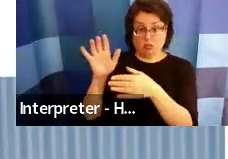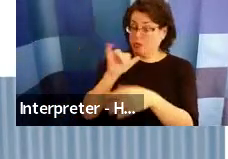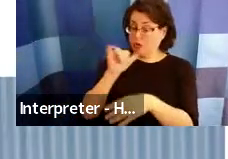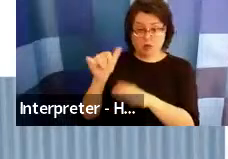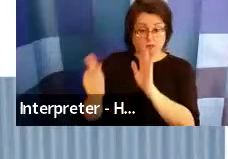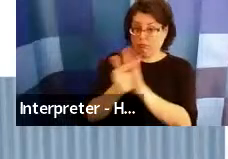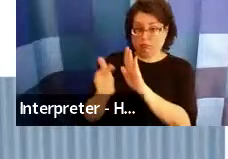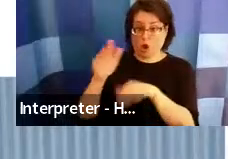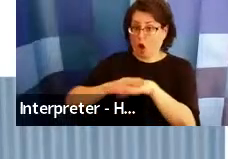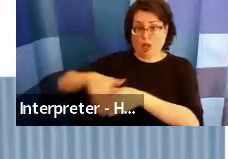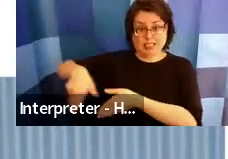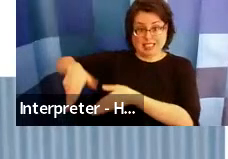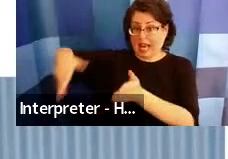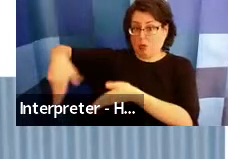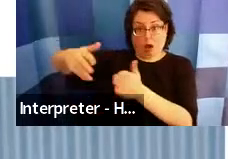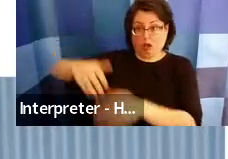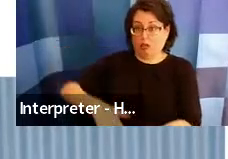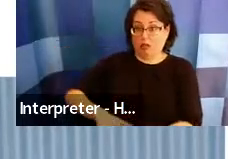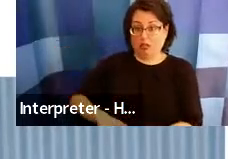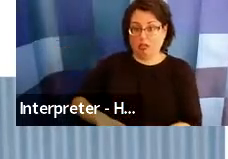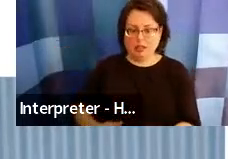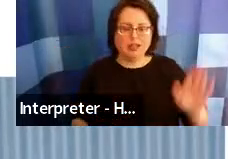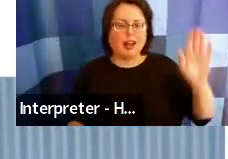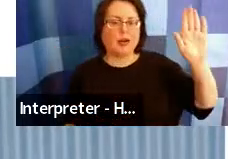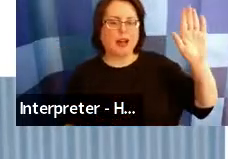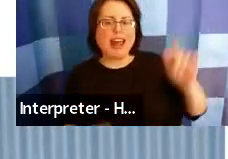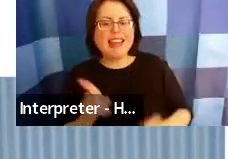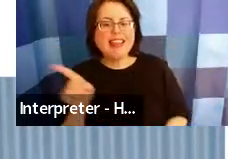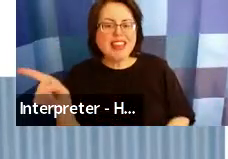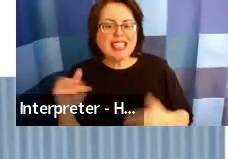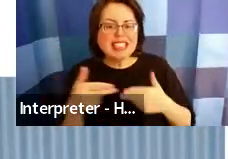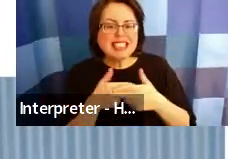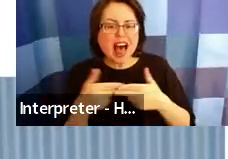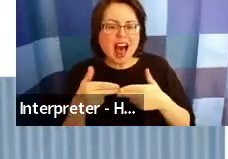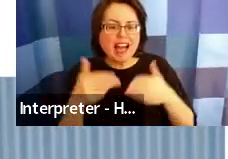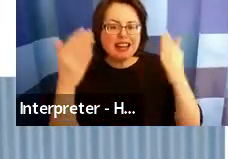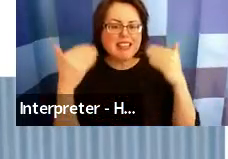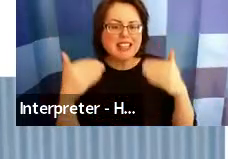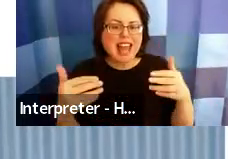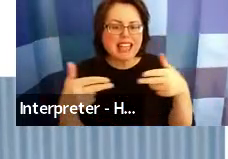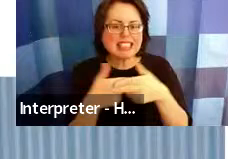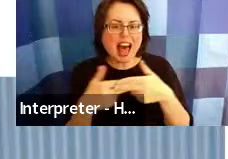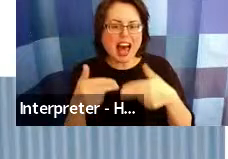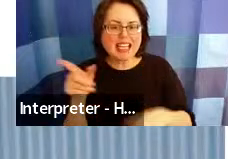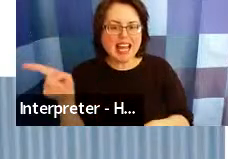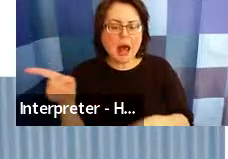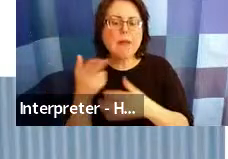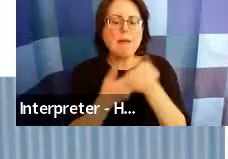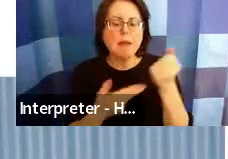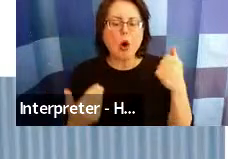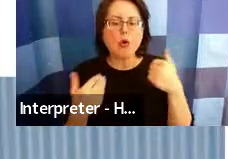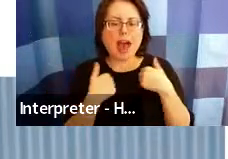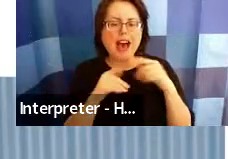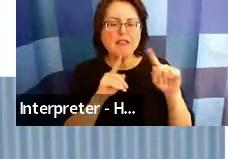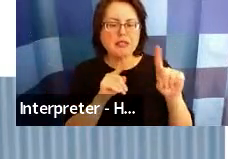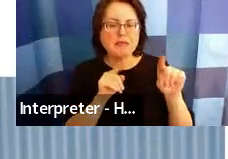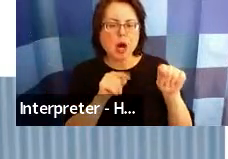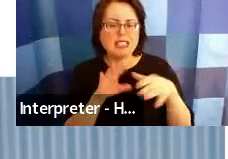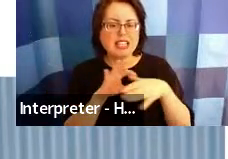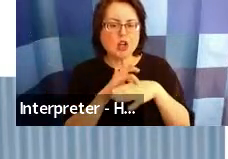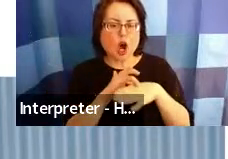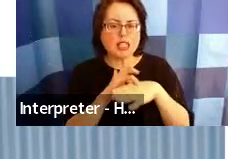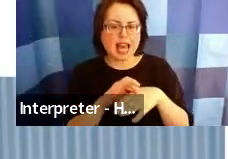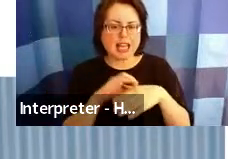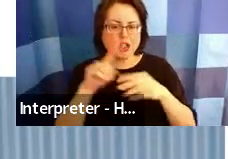I'll introduce this slide. I do want to say that this slide and the next slide both have responsive content to the questions that have been